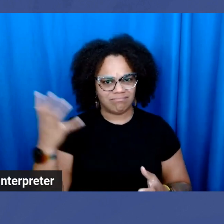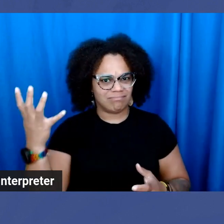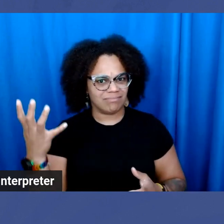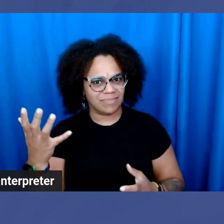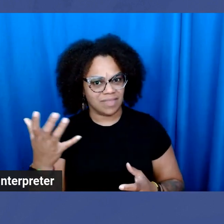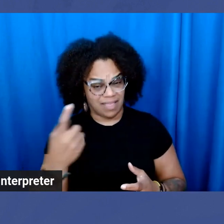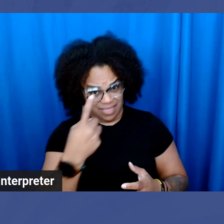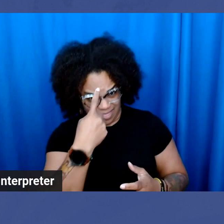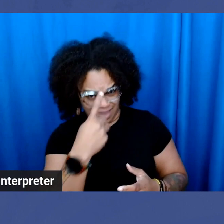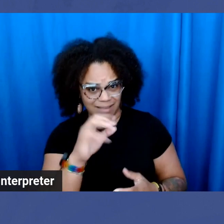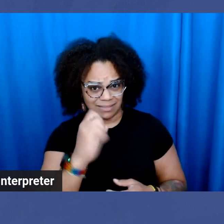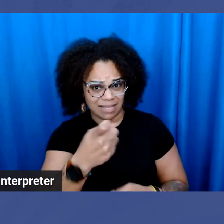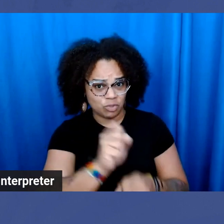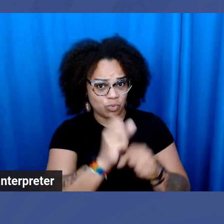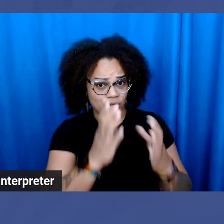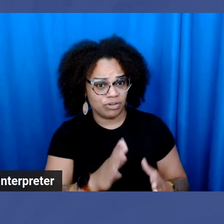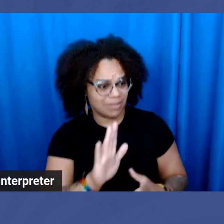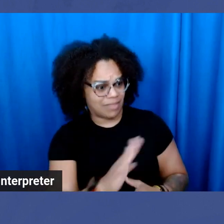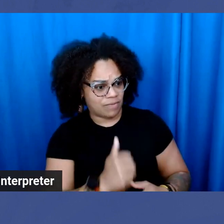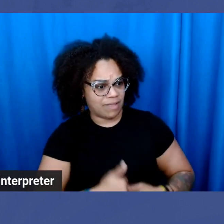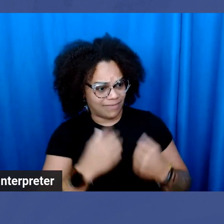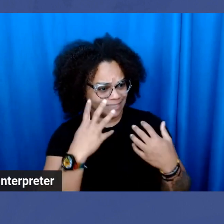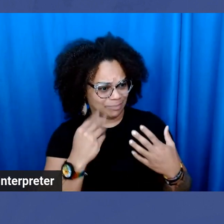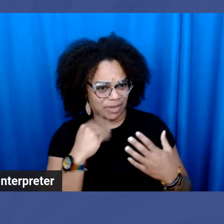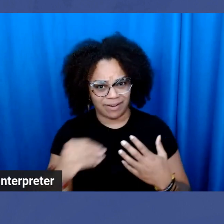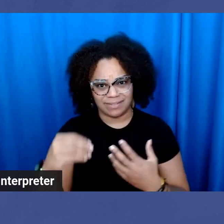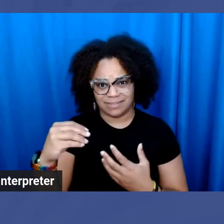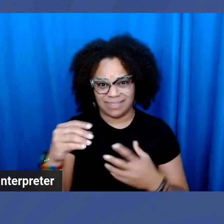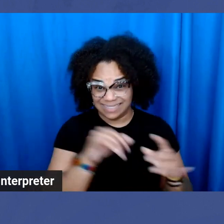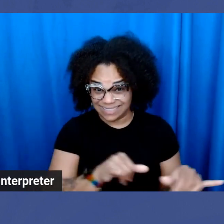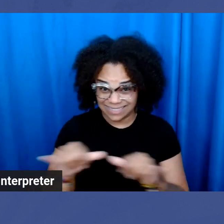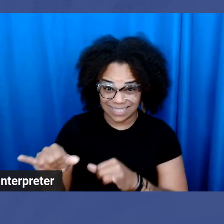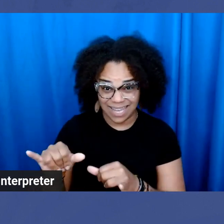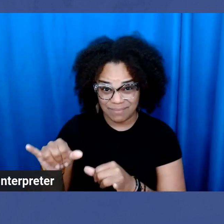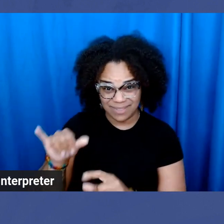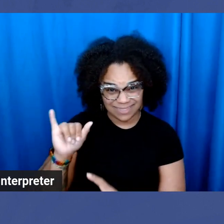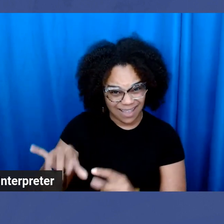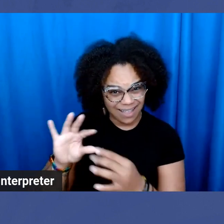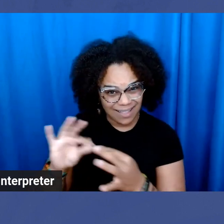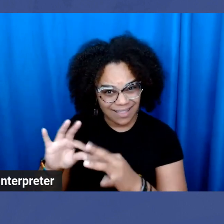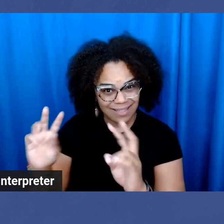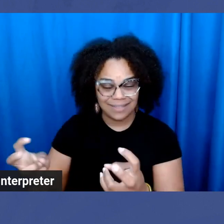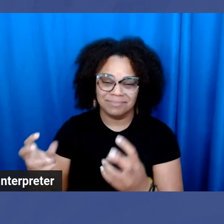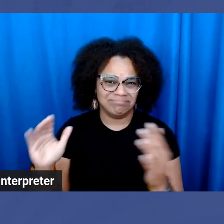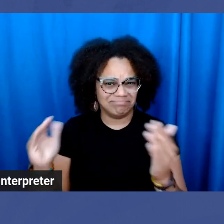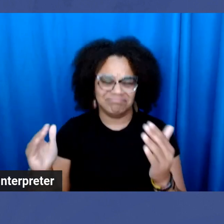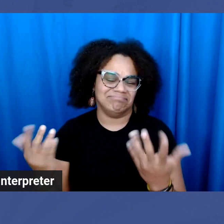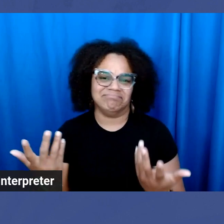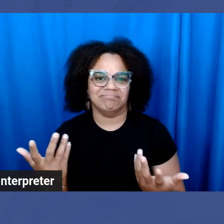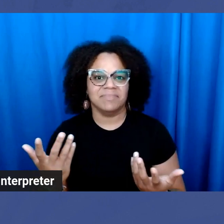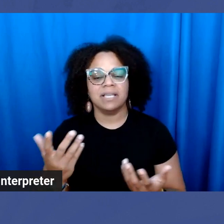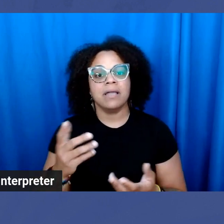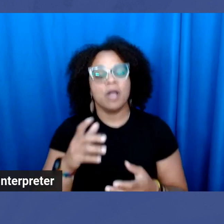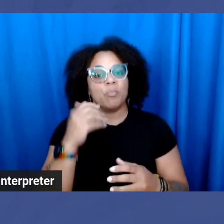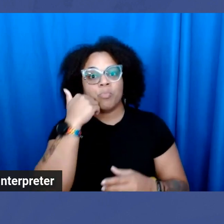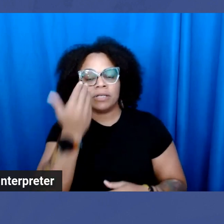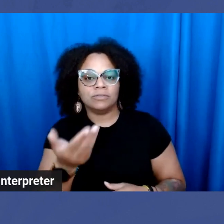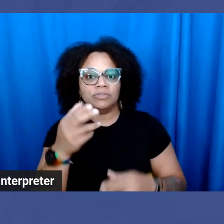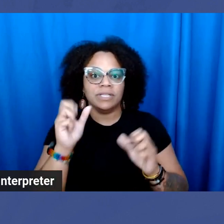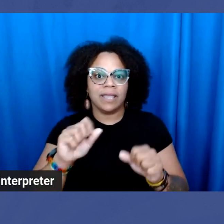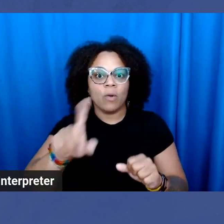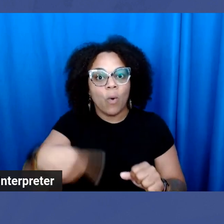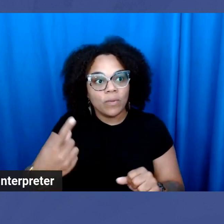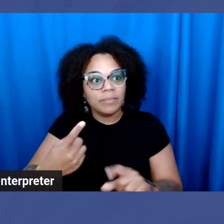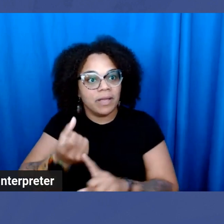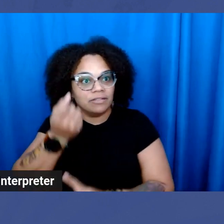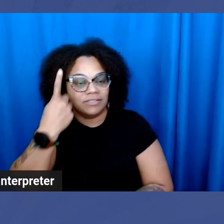sex workers' lived experience, which does little to hide Marx and Kollontais' moral disdain. Prostitution could only be understood